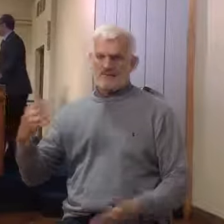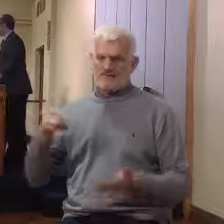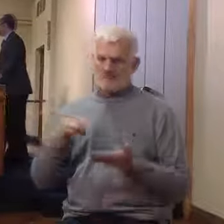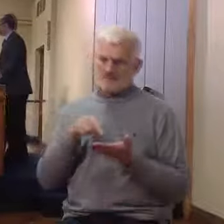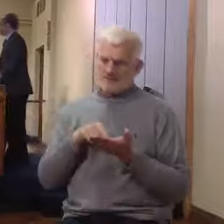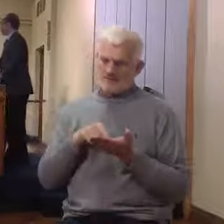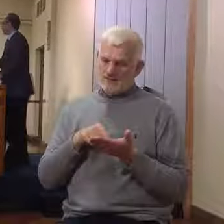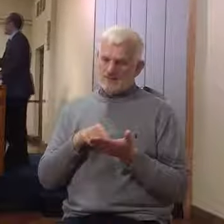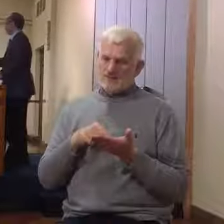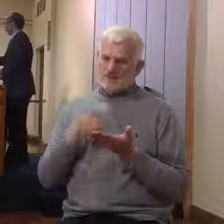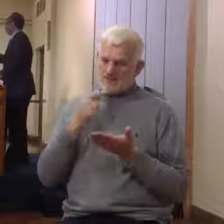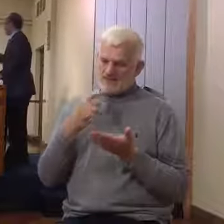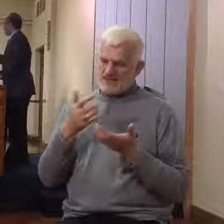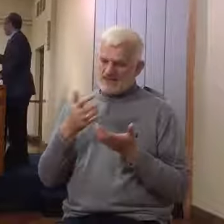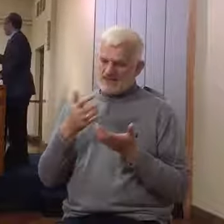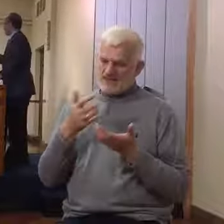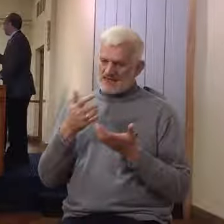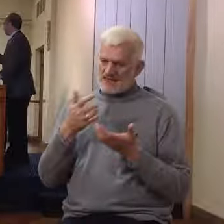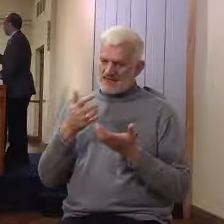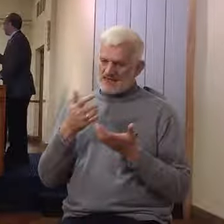our Lord Jesus Christ.